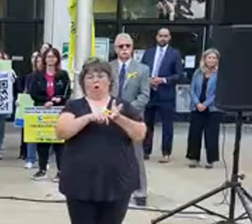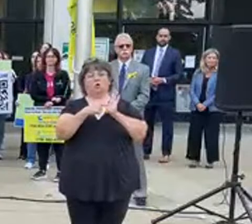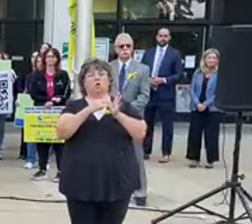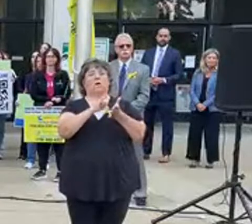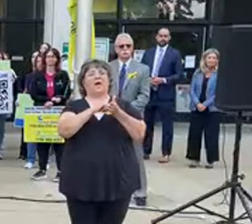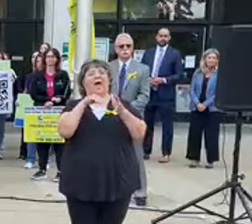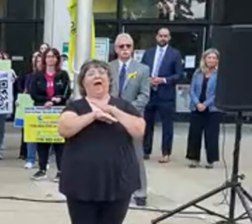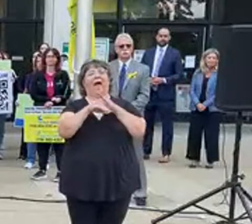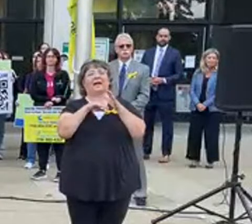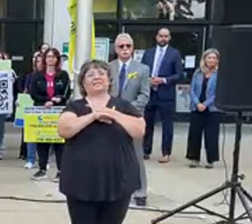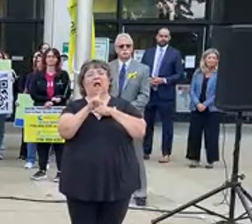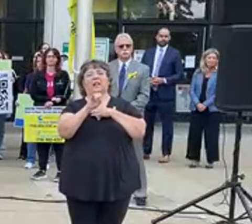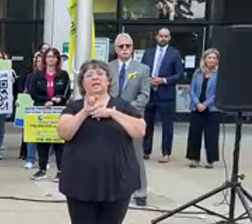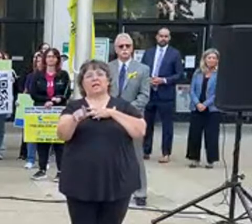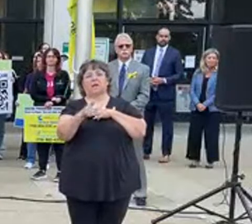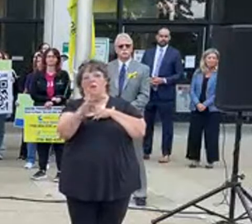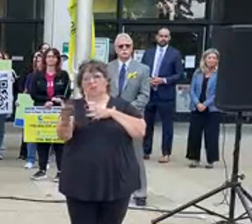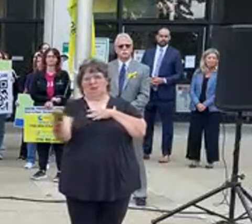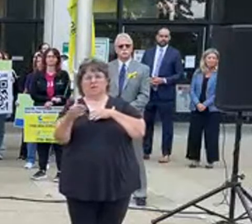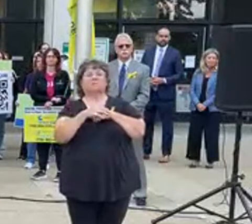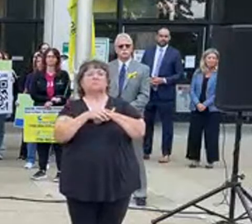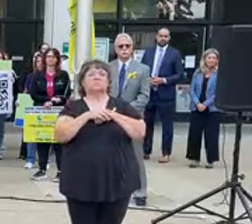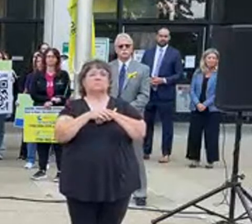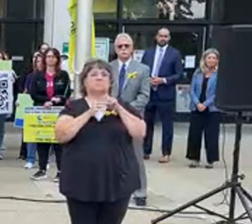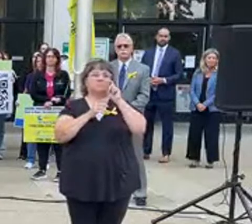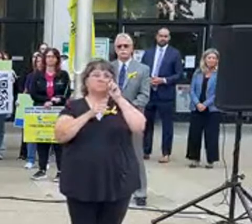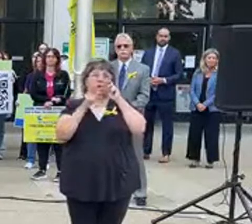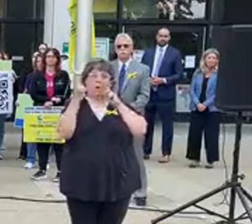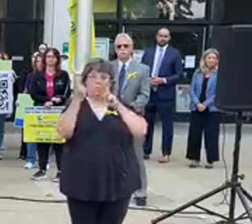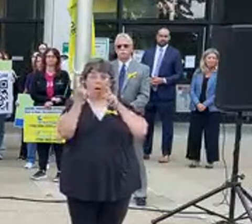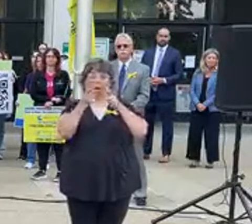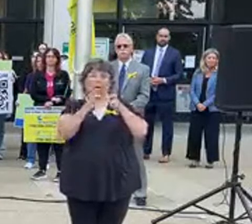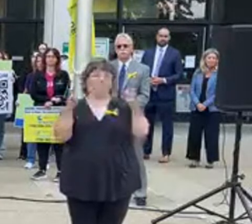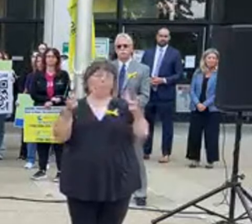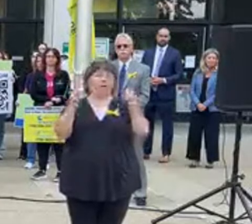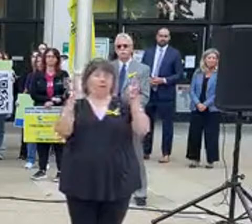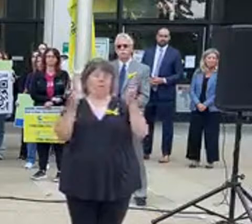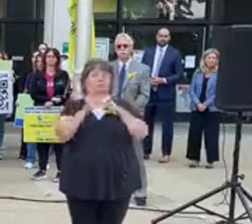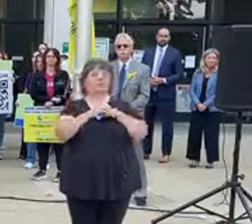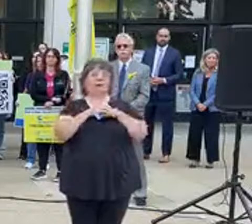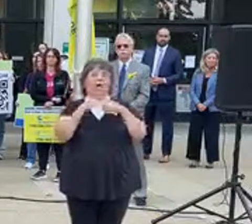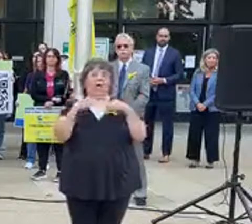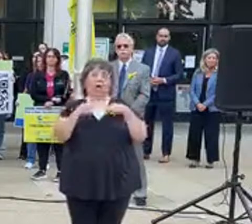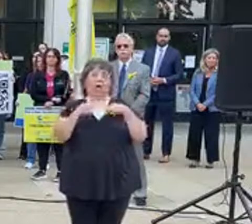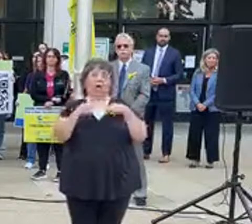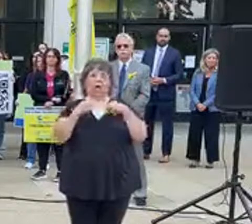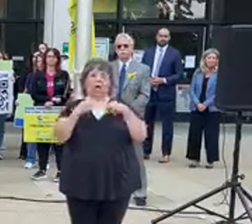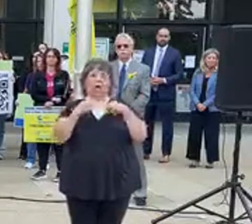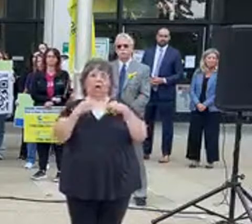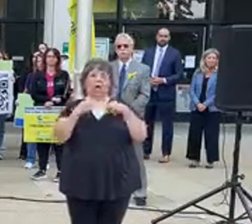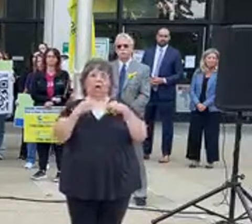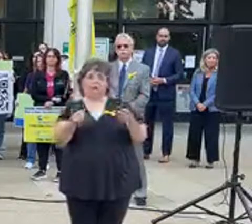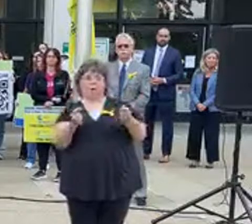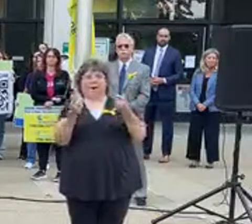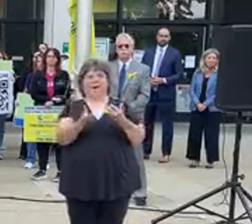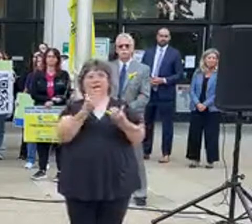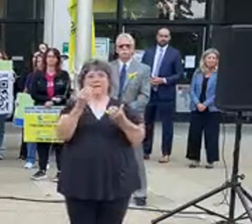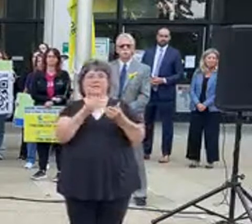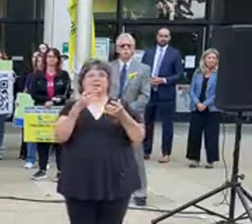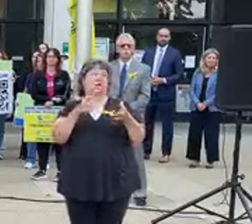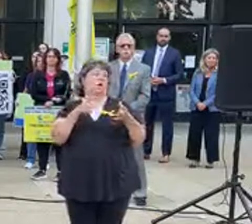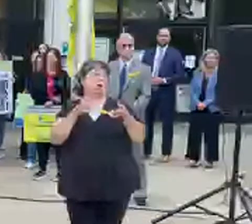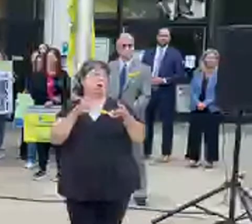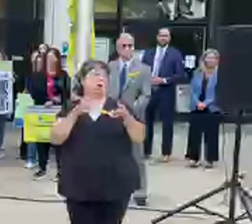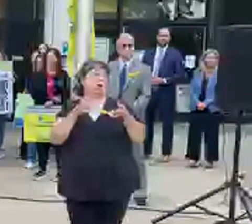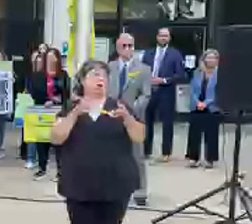that access to lethal means actually is one of the biggest issues. Having a quick, easy, lethal method